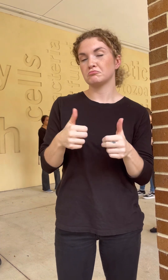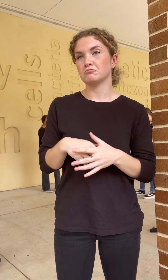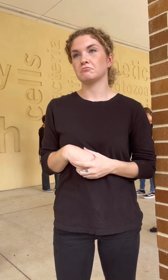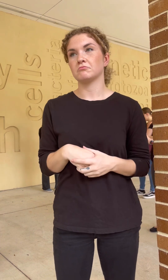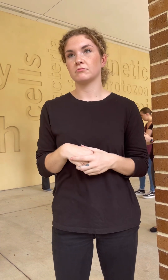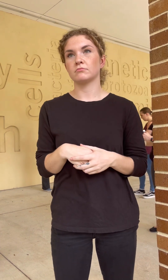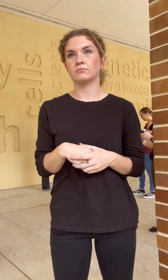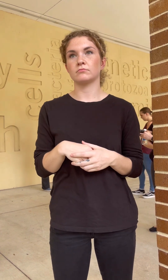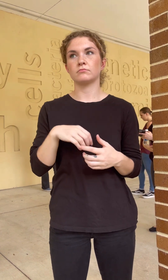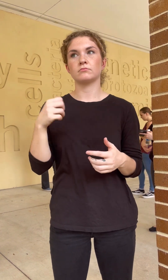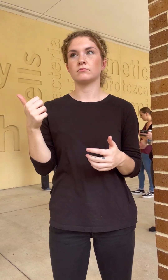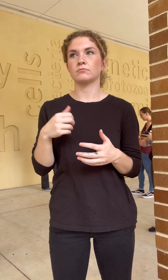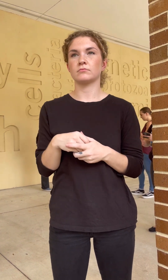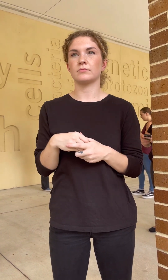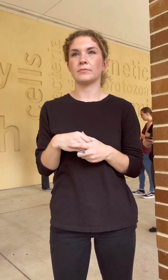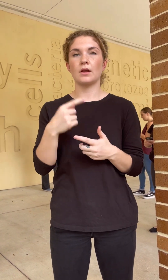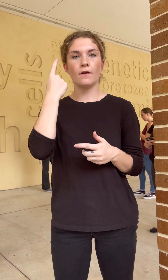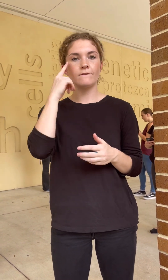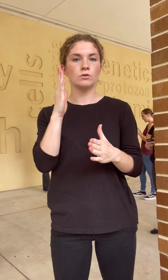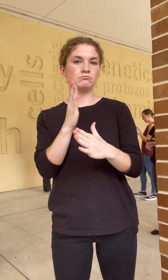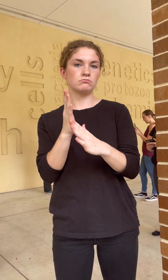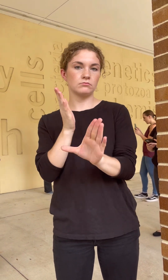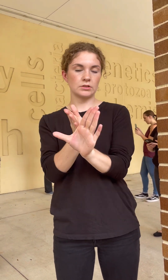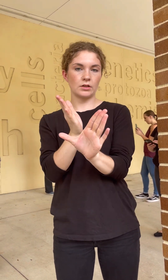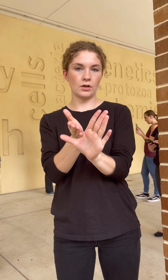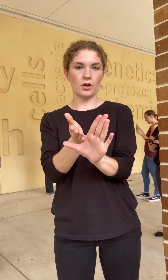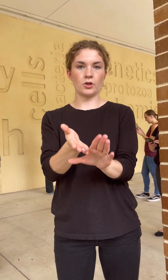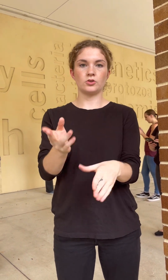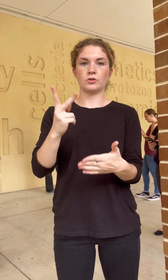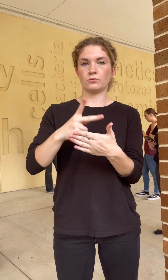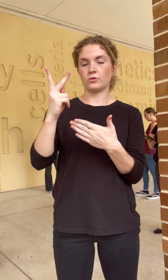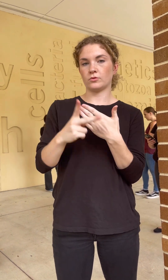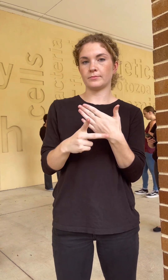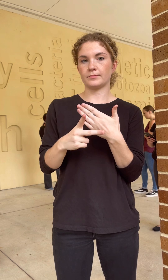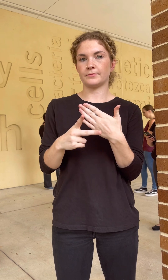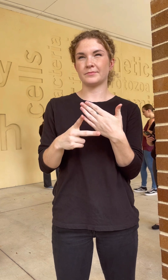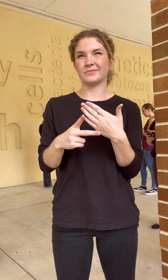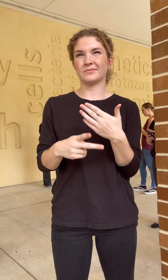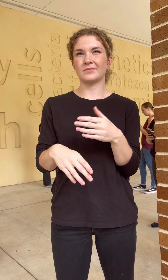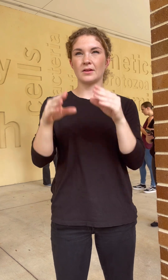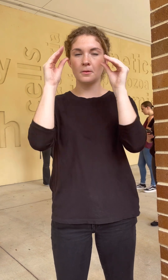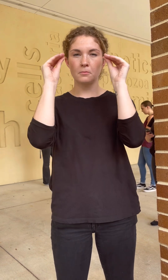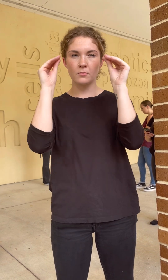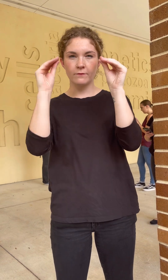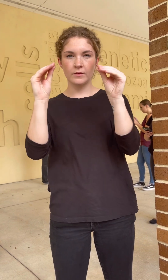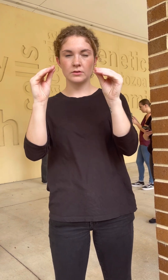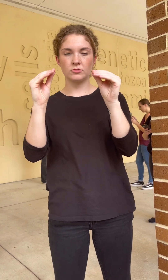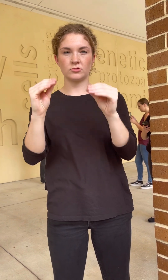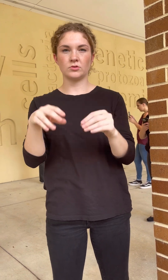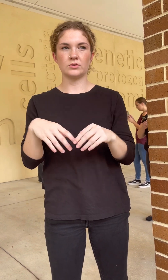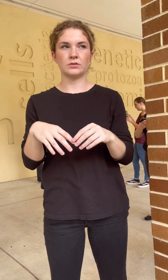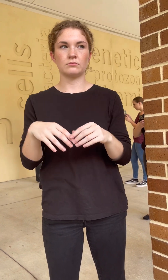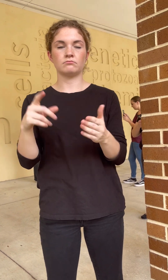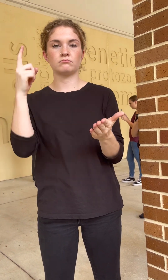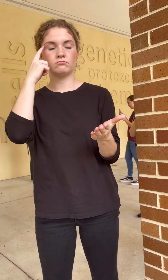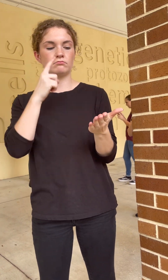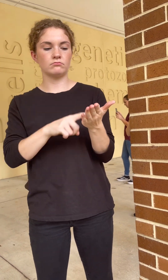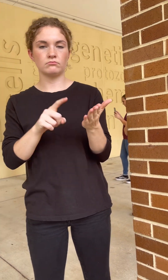our psychology program, it is one of the largest here at the university, and our professors conduct really cool research. I was a behavioral neuroscience major for